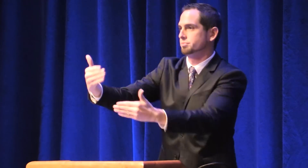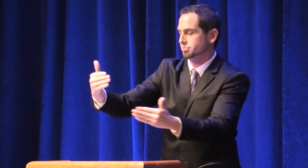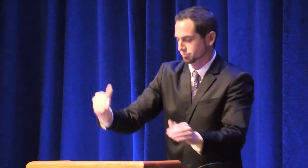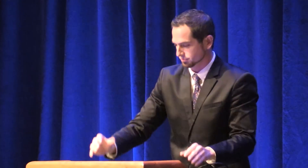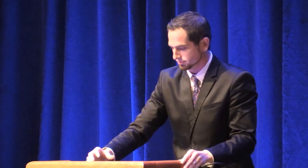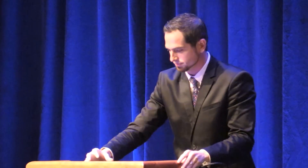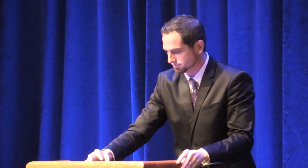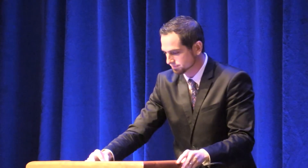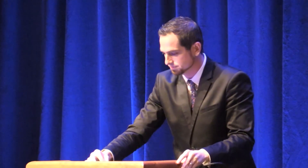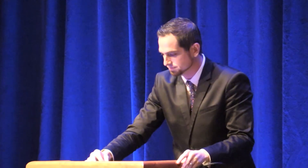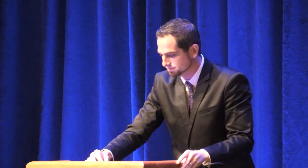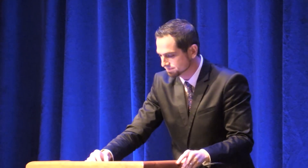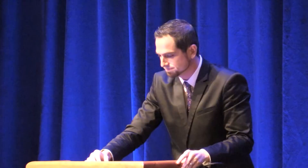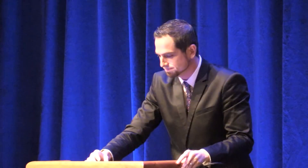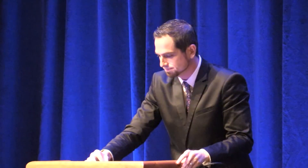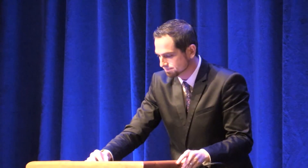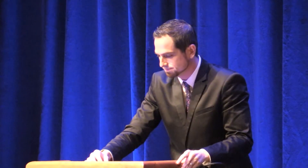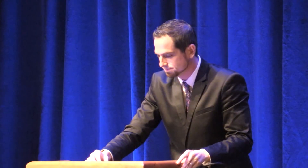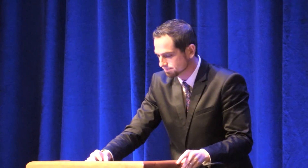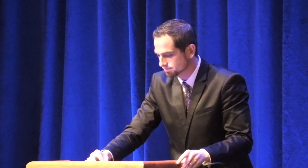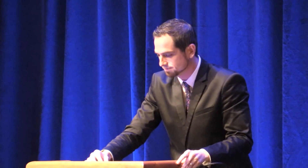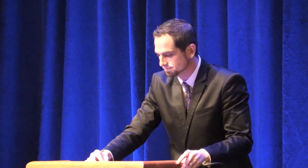and accessible for us.